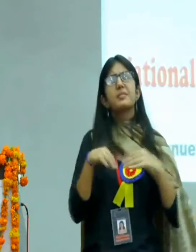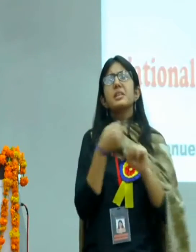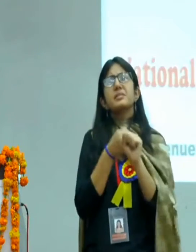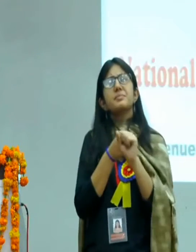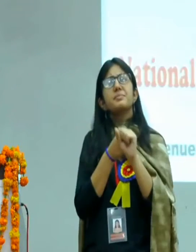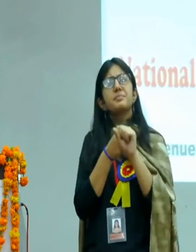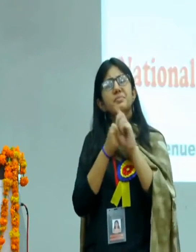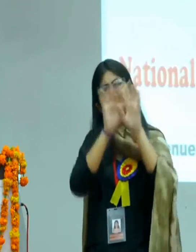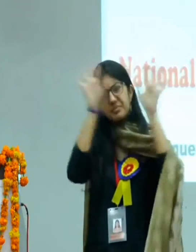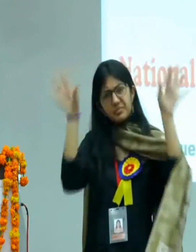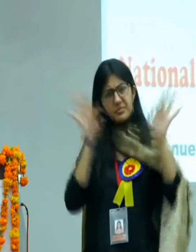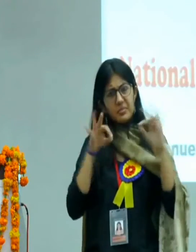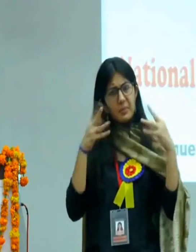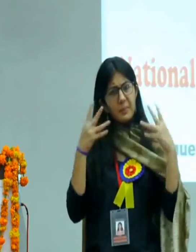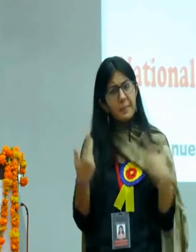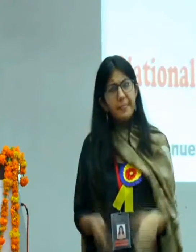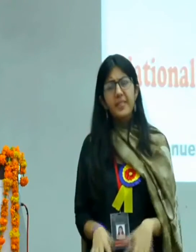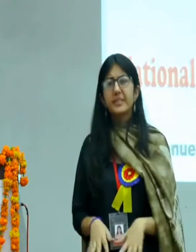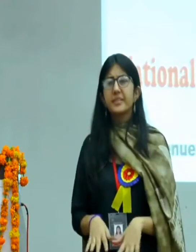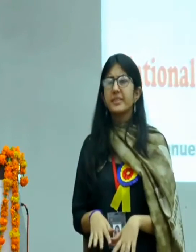things. And